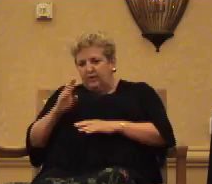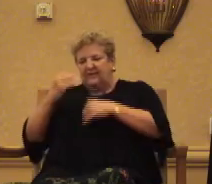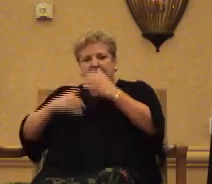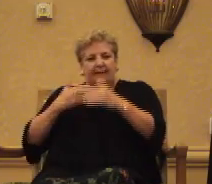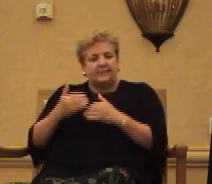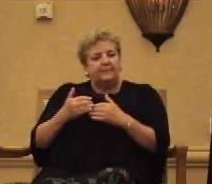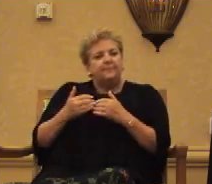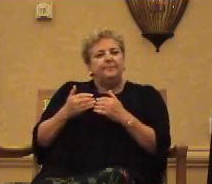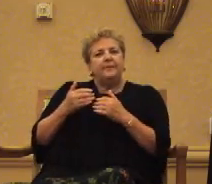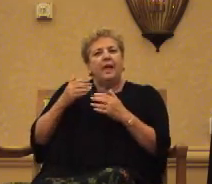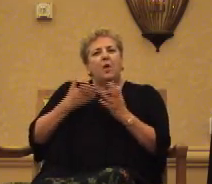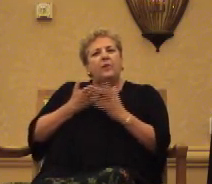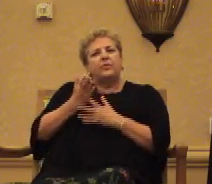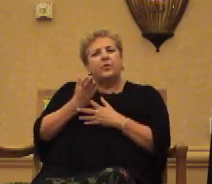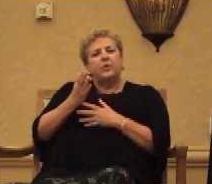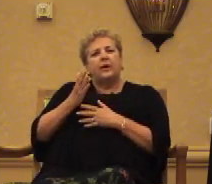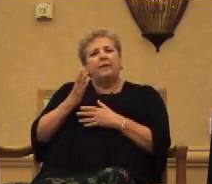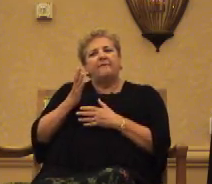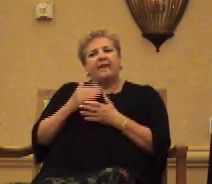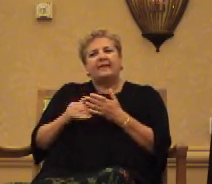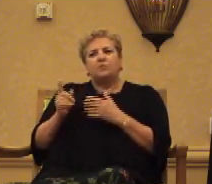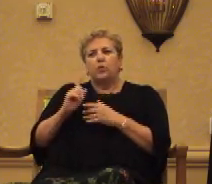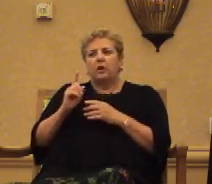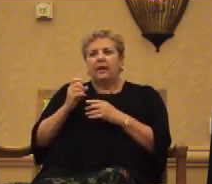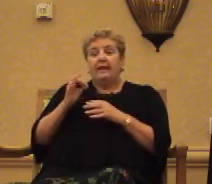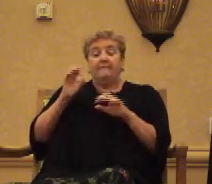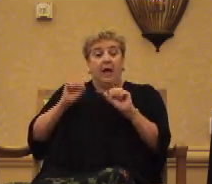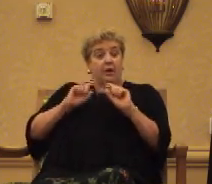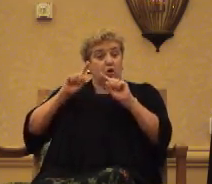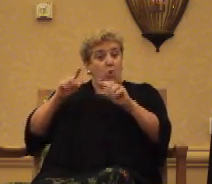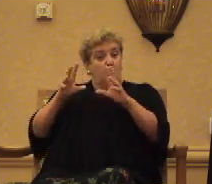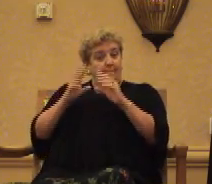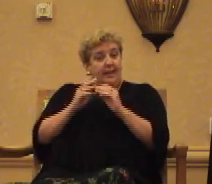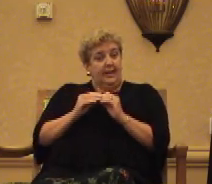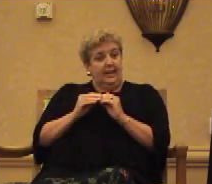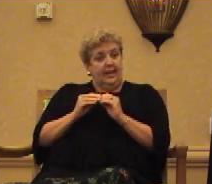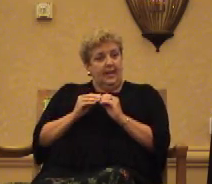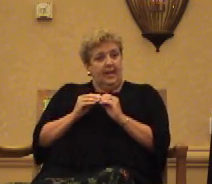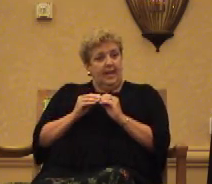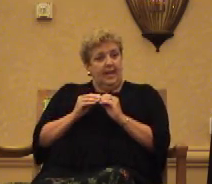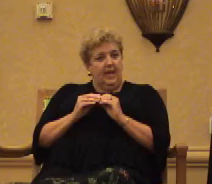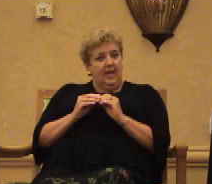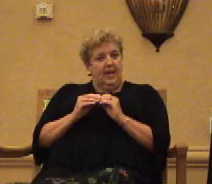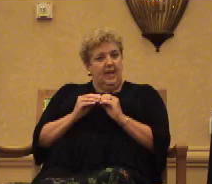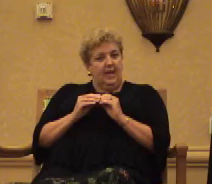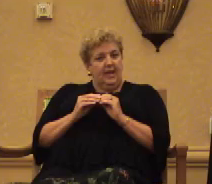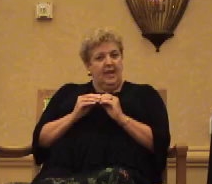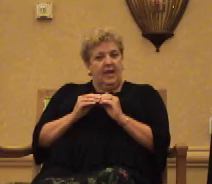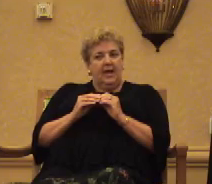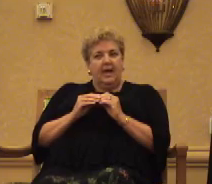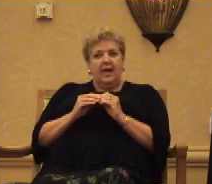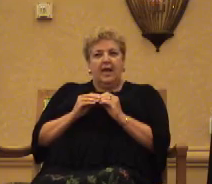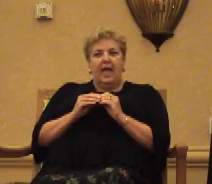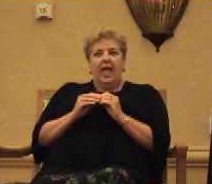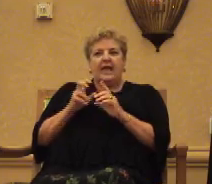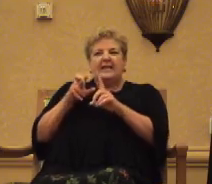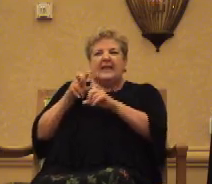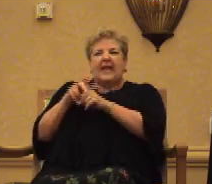a phase where, man, if I could go to a meeting and catch somebody with a traditions violation, it was freaking